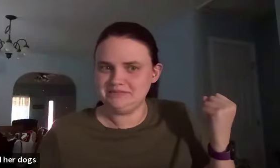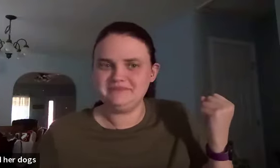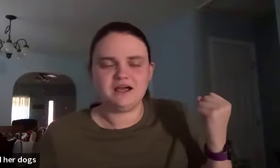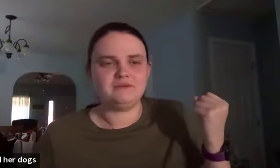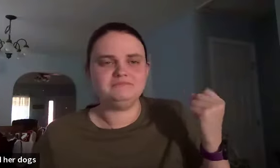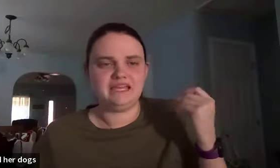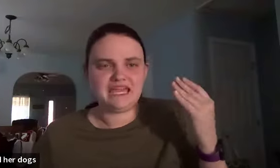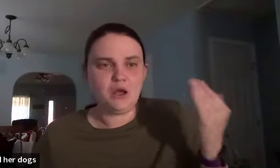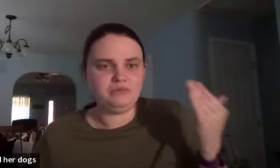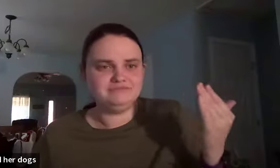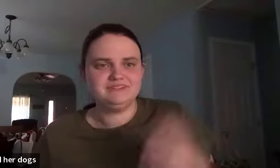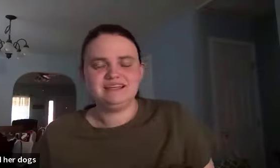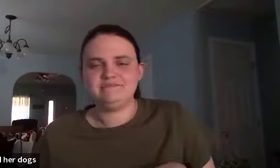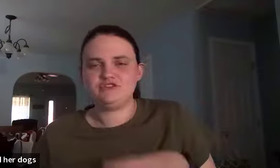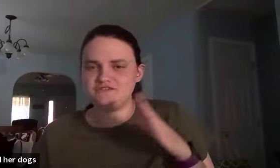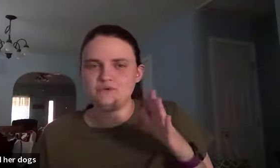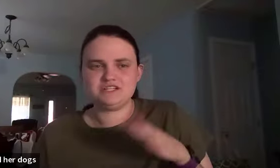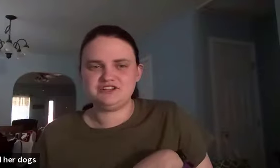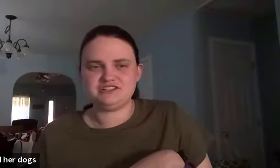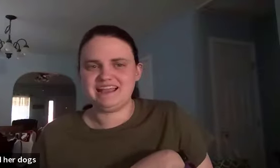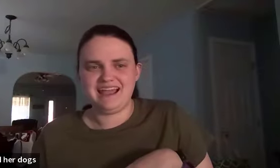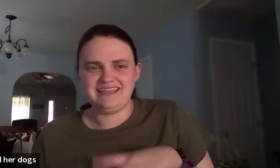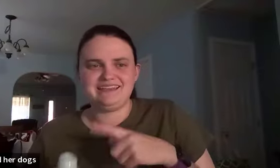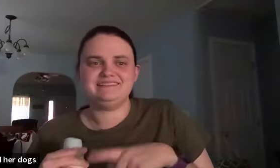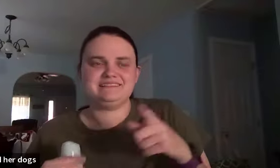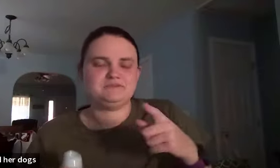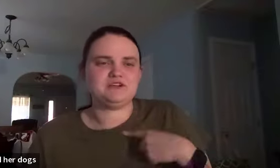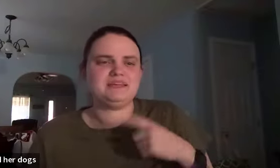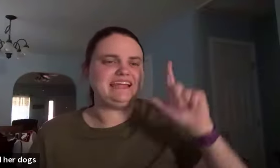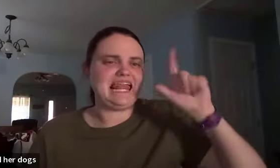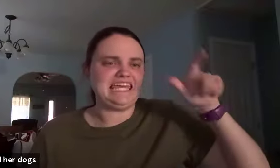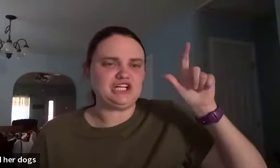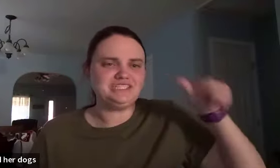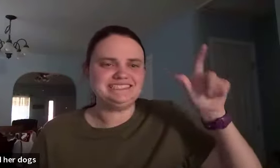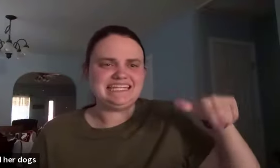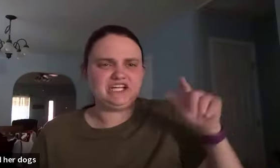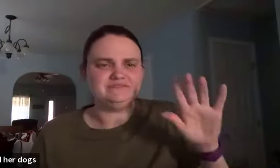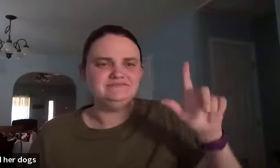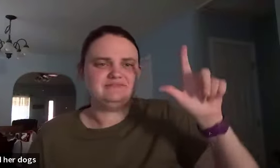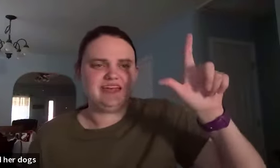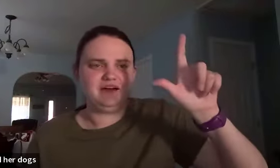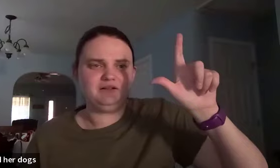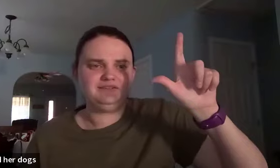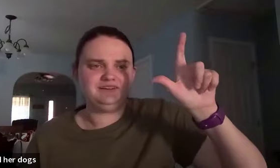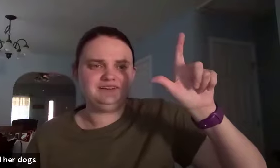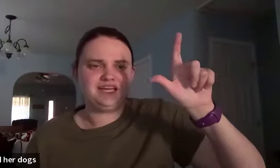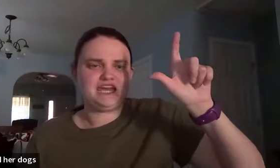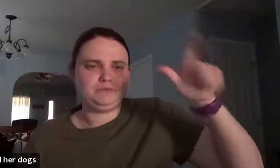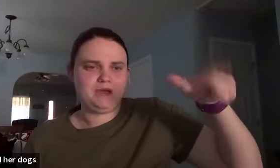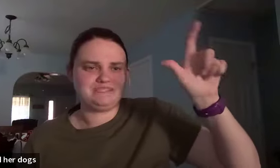work. It can help, but there's a few words that you're just like, I can't. Sometimes I'll be like later, later, L, and you bounce